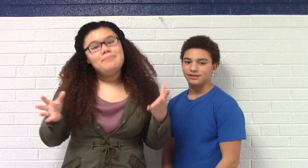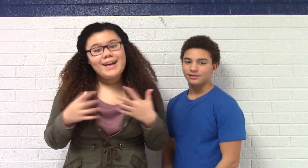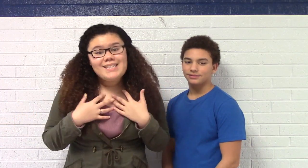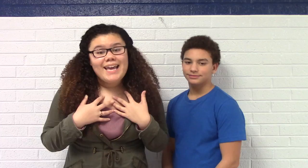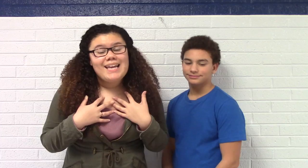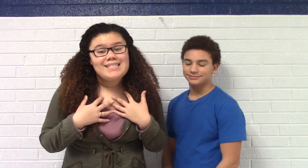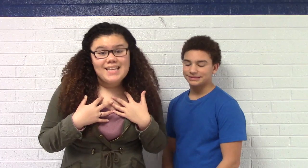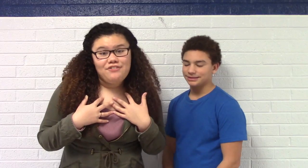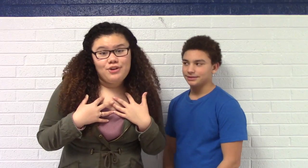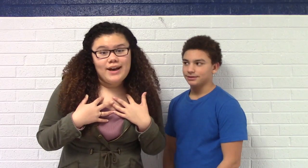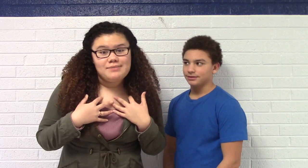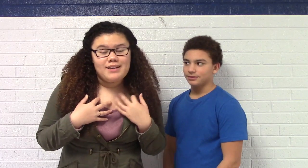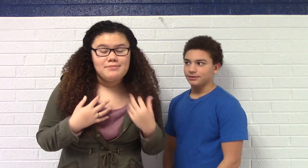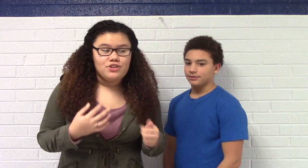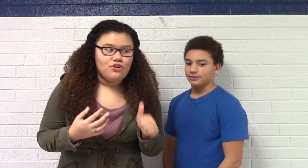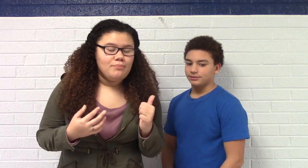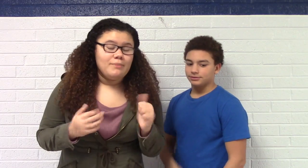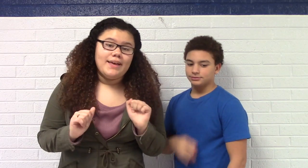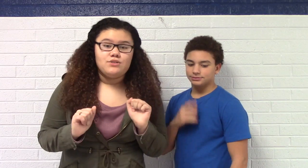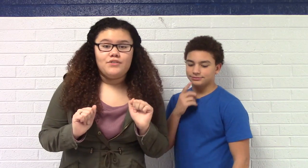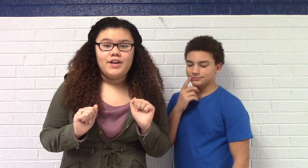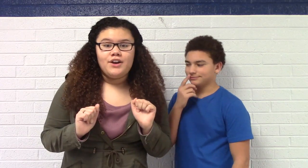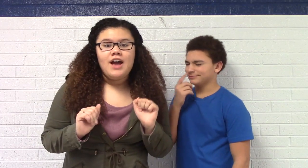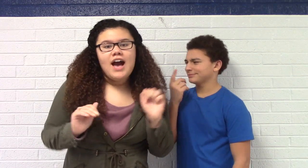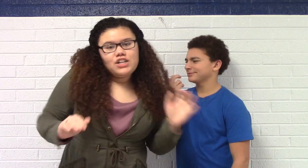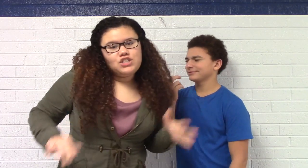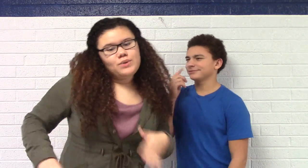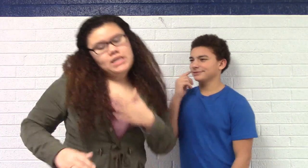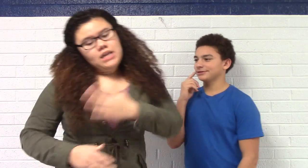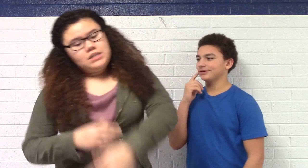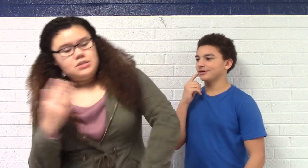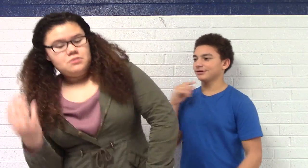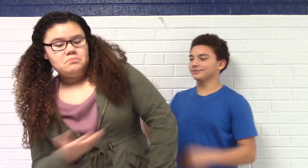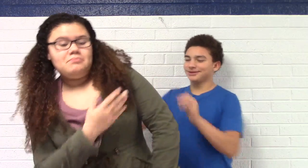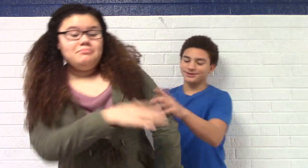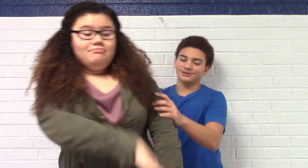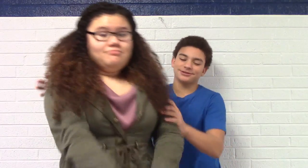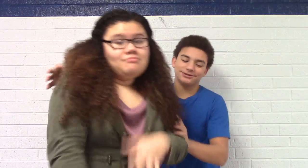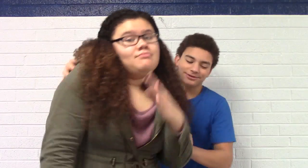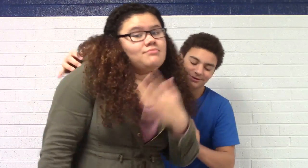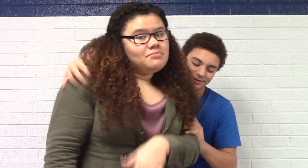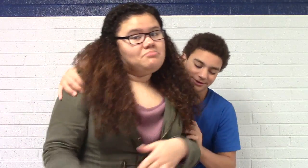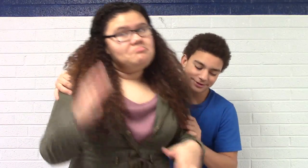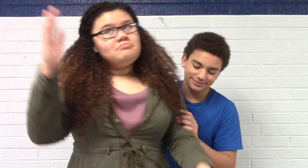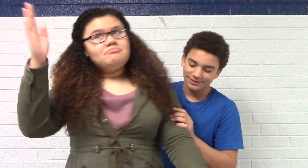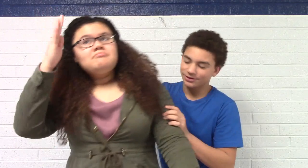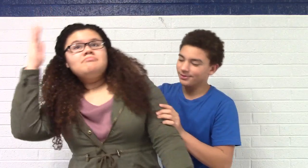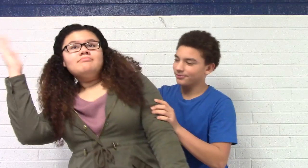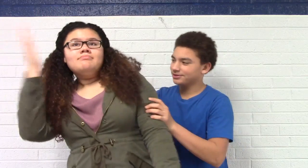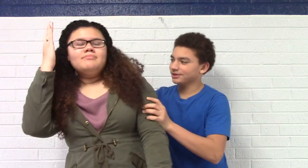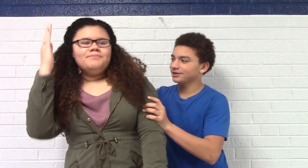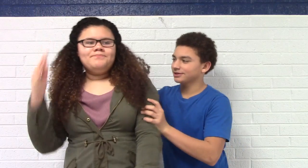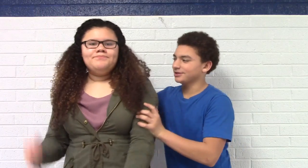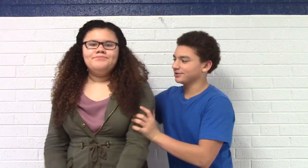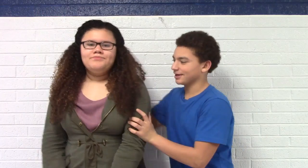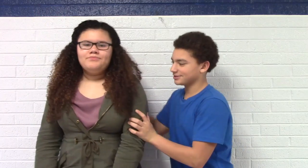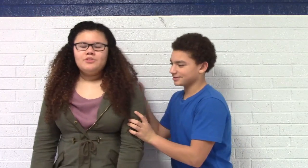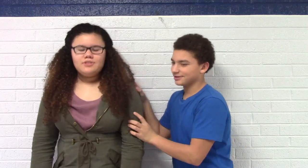because I can't sing for you guys because Mr. Grumpy Pants over here, I'll just do a dance. Oh, no. Nobody wants to see you dance. Such a